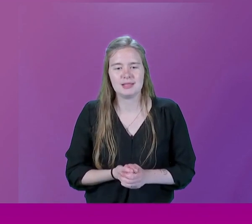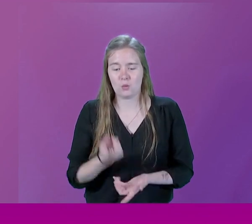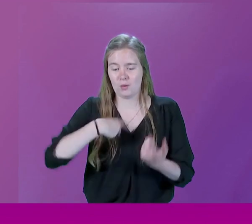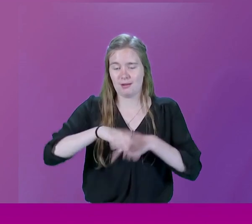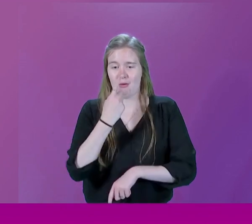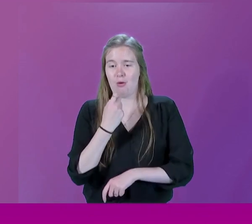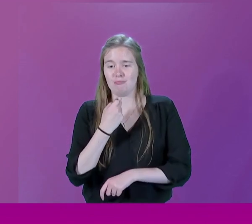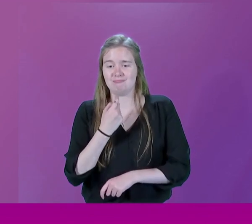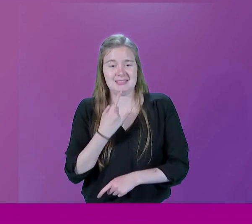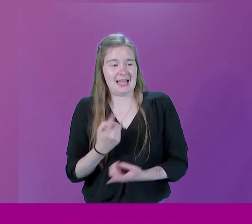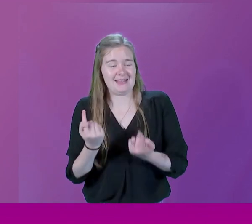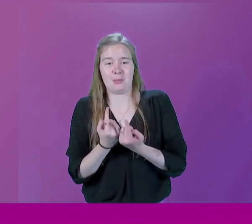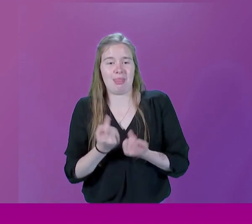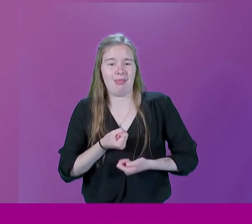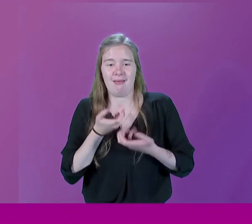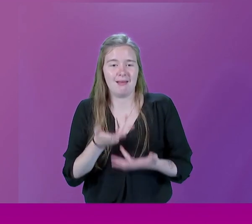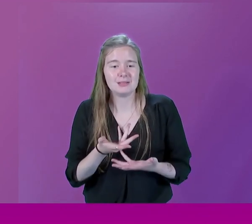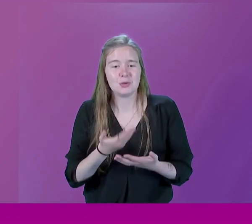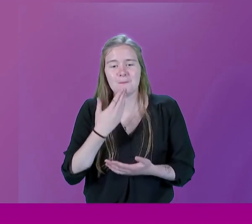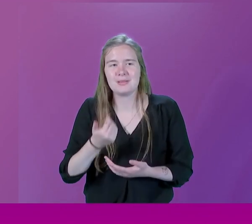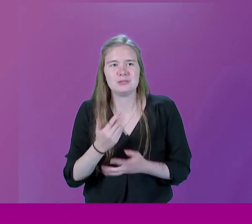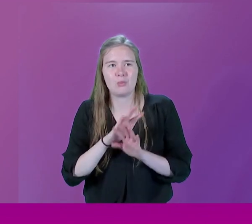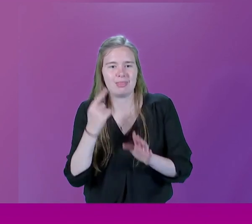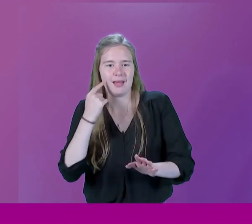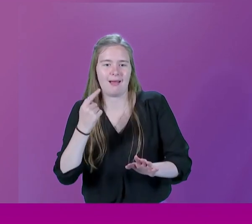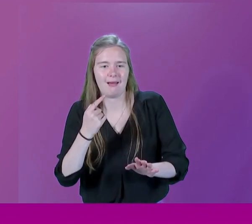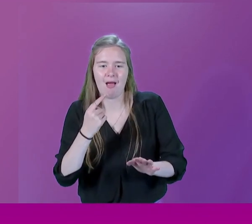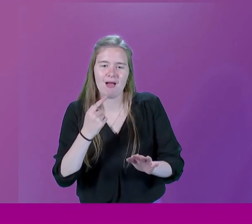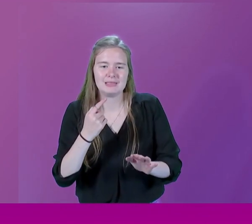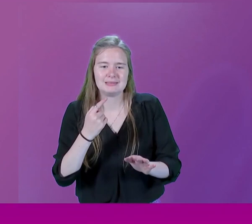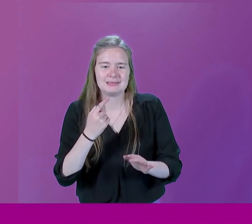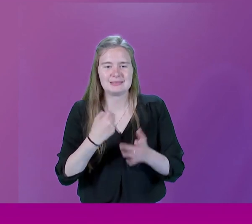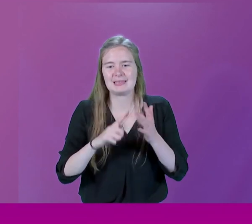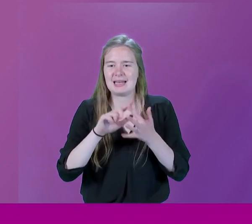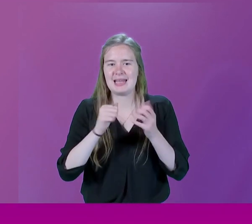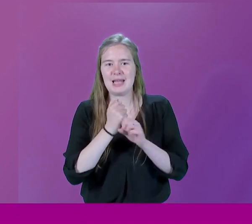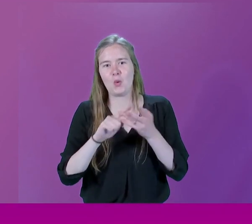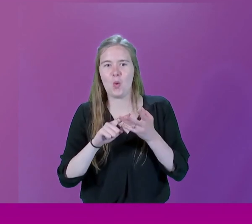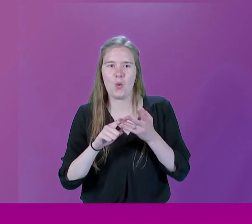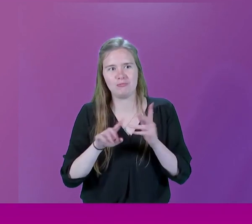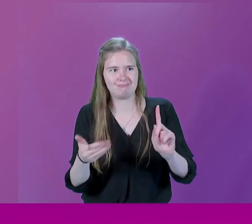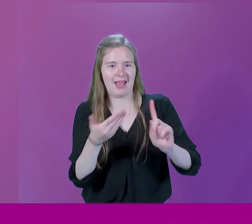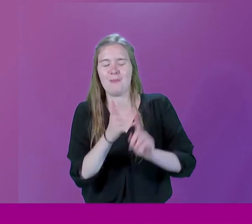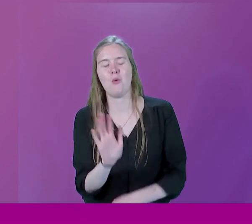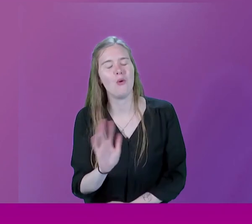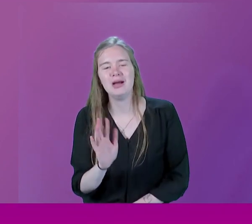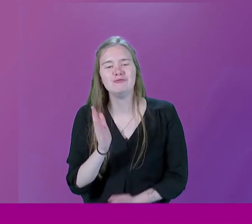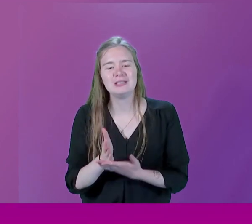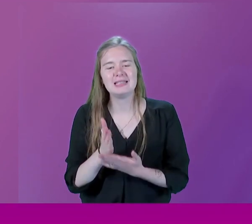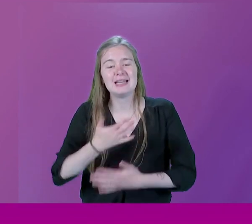say something. That's the thing. So you know, please don't think this is a kind of ego trip or anything like that for us. This